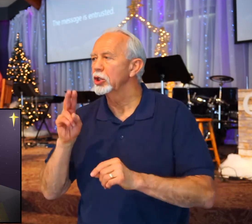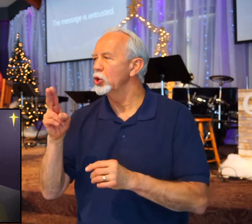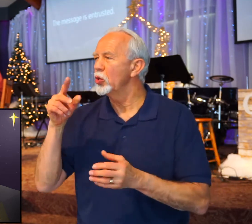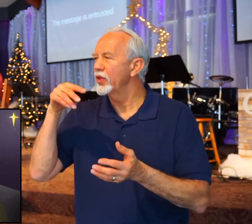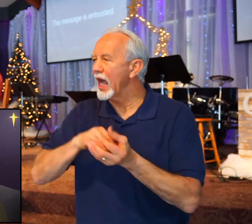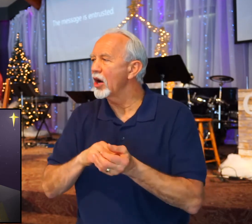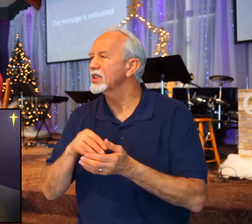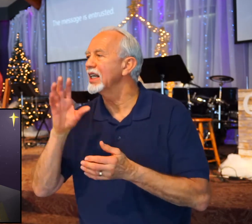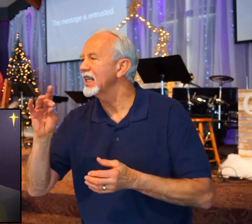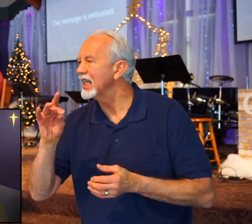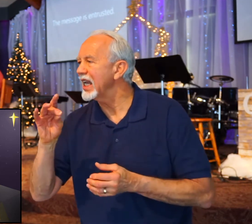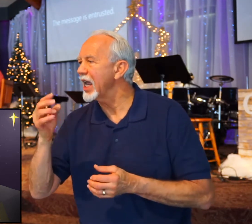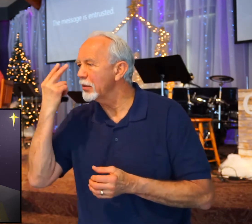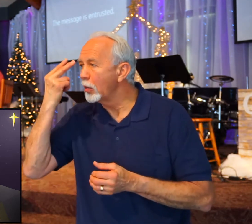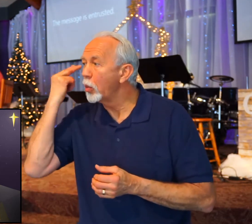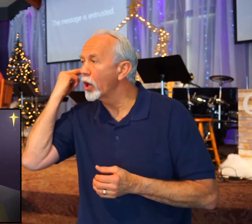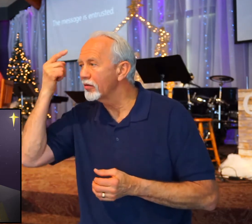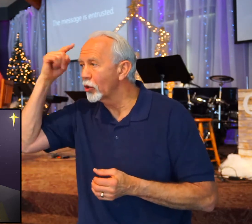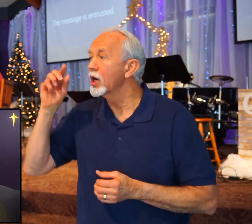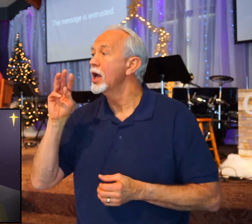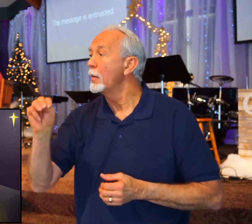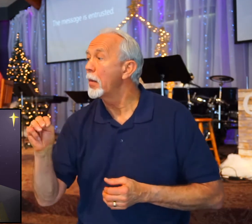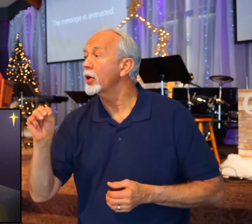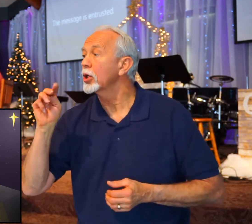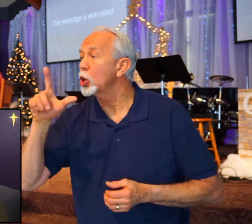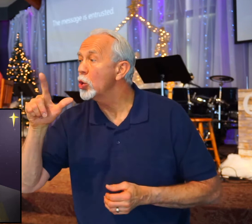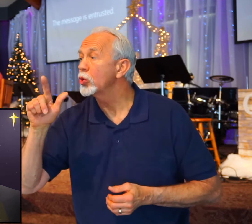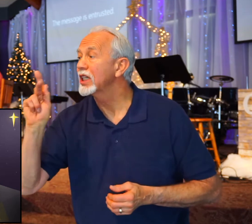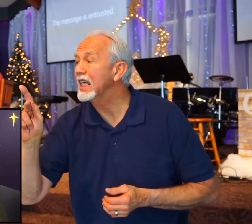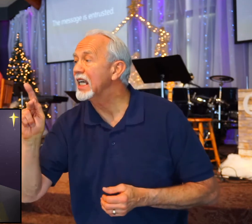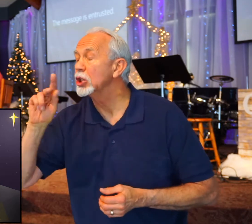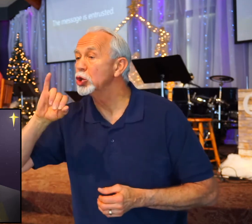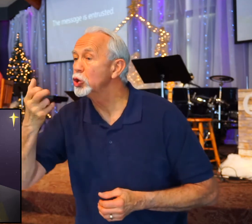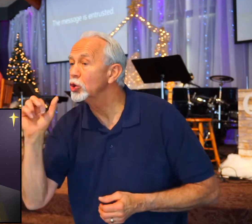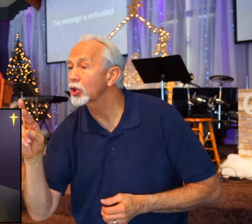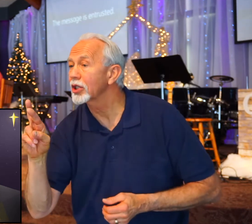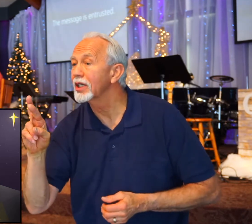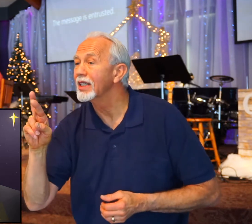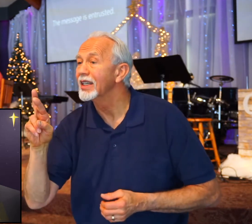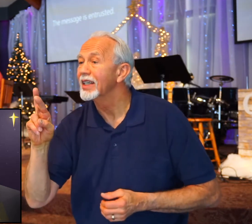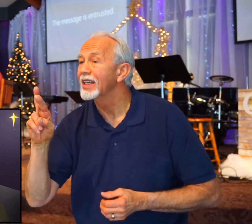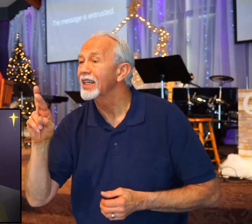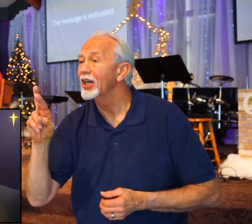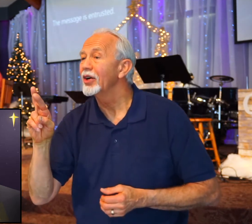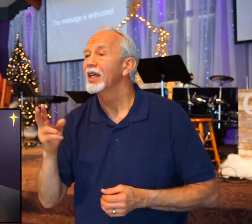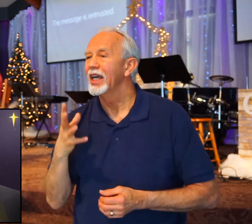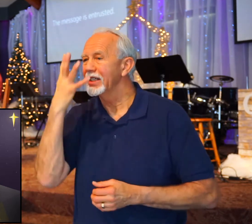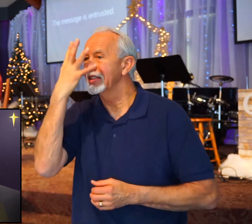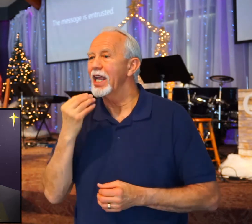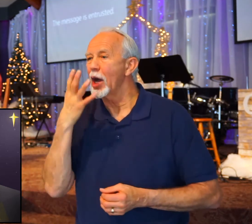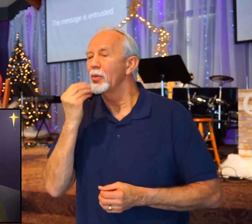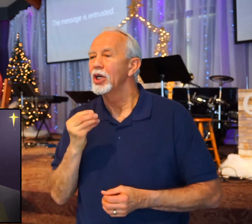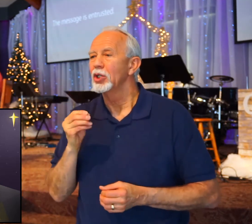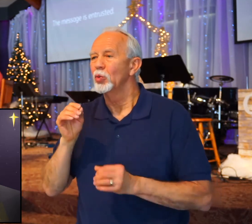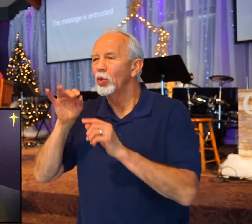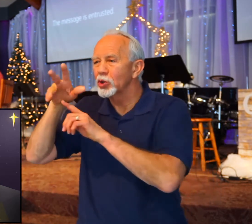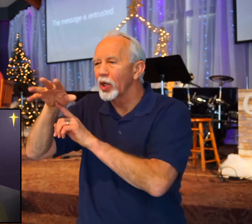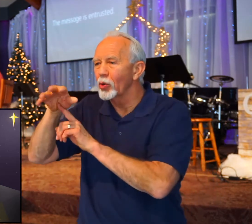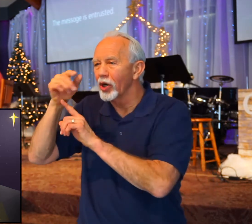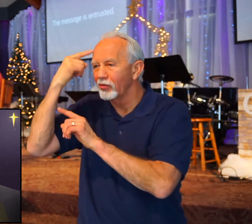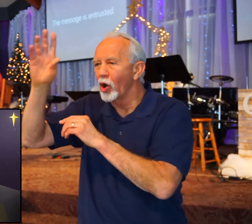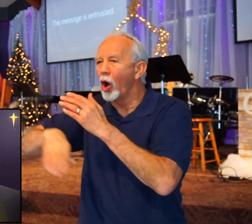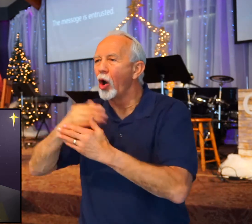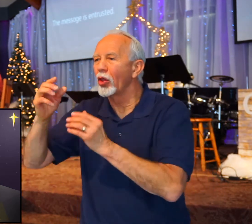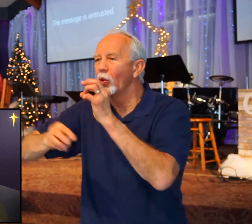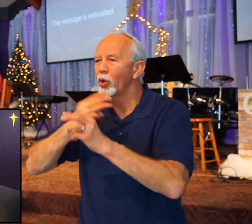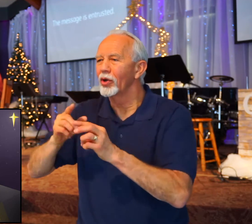2008 memorial for Dr. Martin Luther King Jr., his mid-speech nap time was recorded for all the world